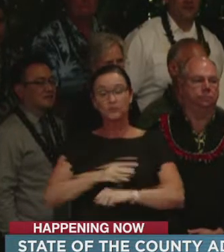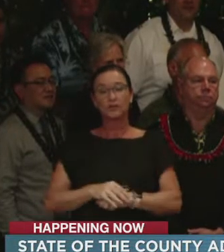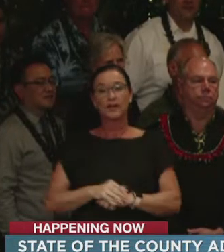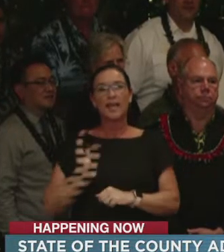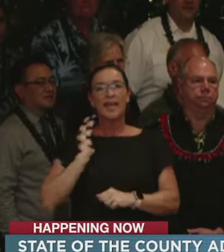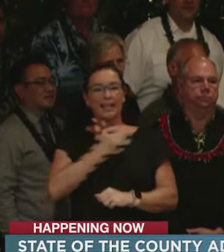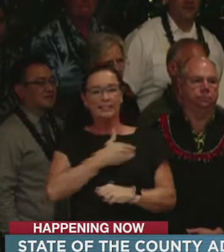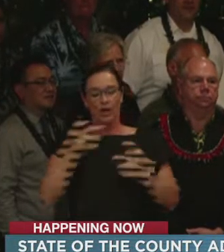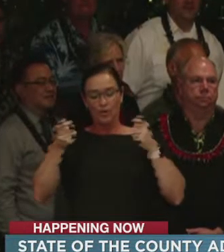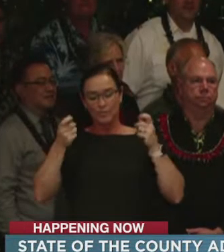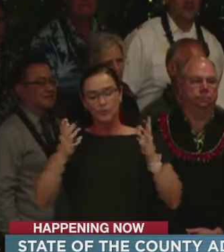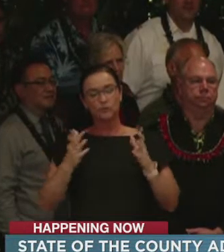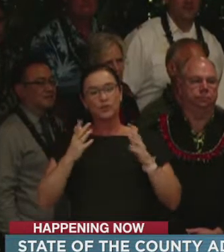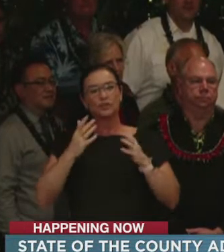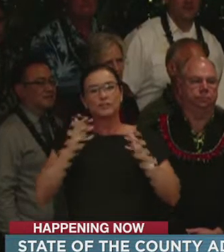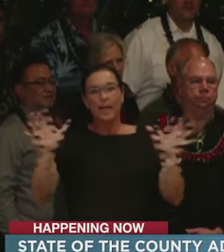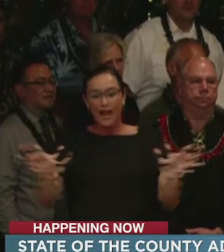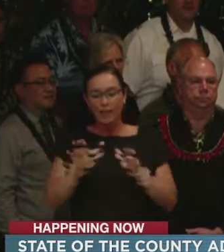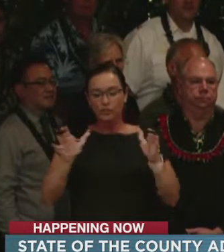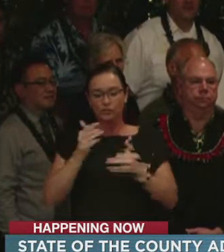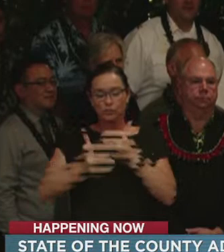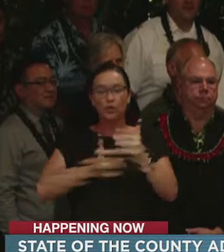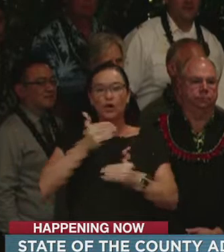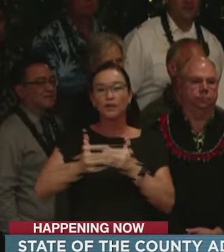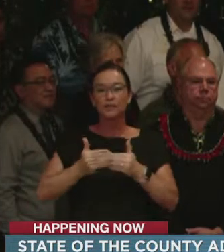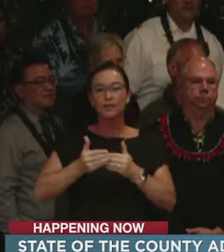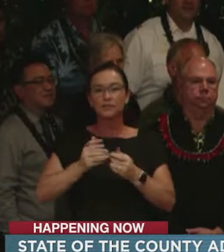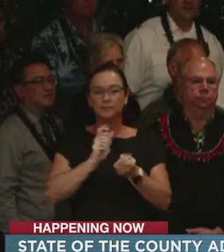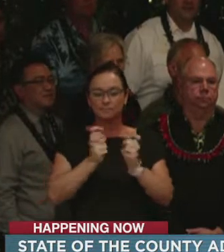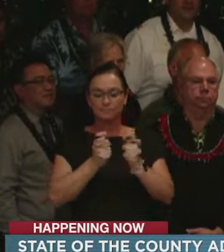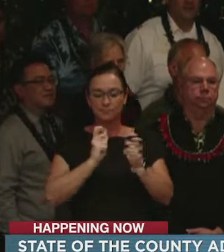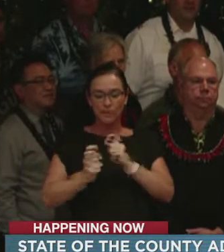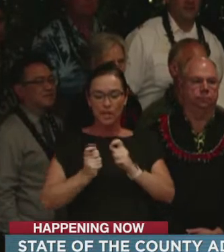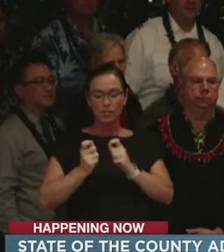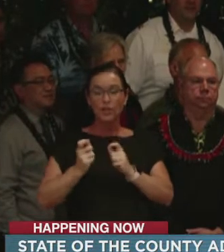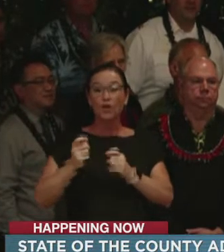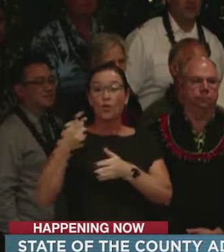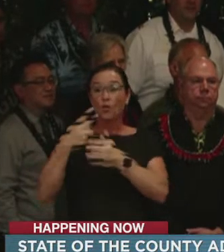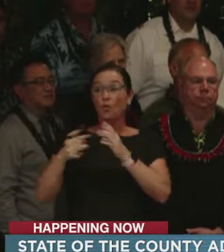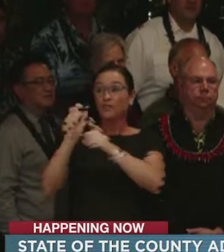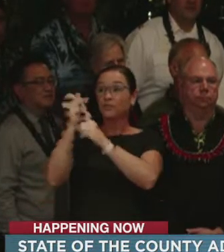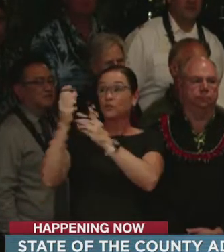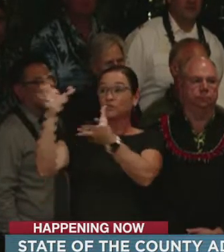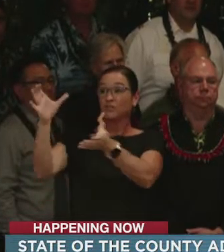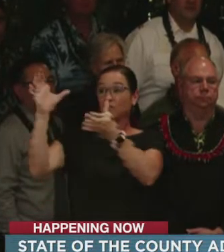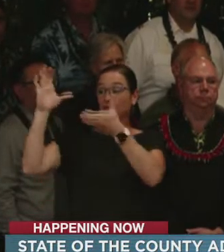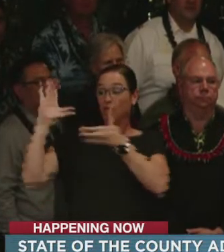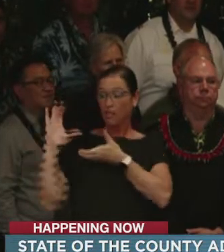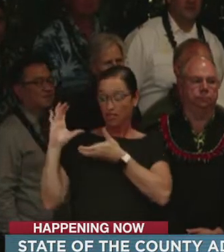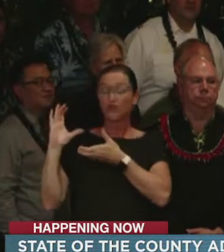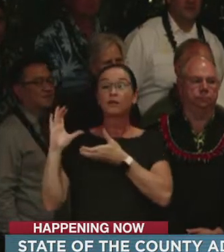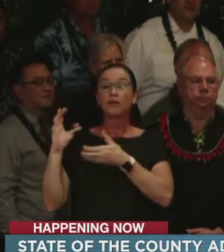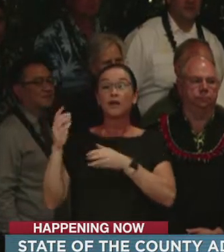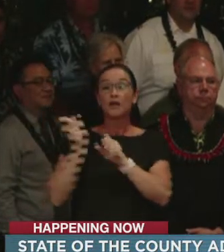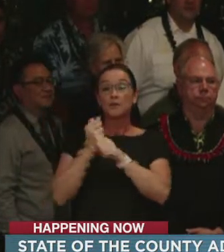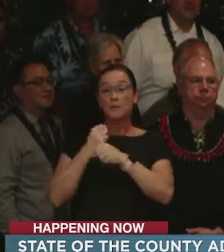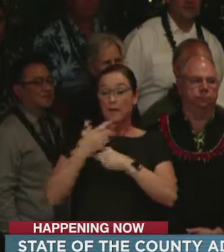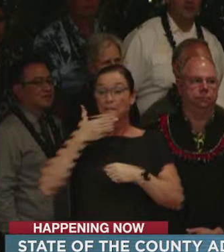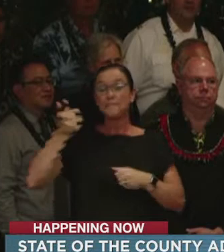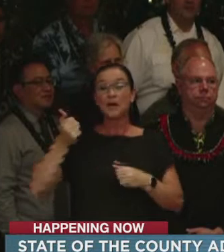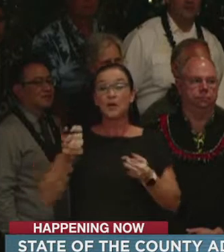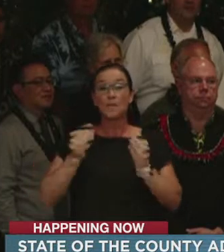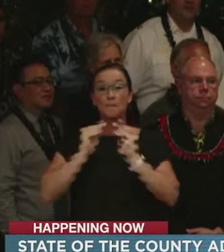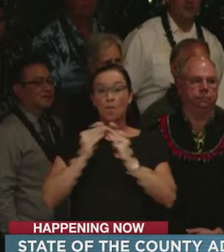administration's actions and processes of reforming the institution we inherited to make it better, more efficient, and more